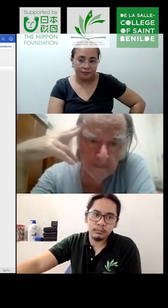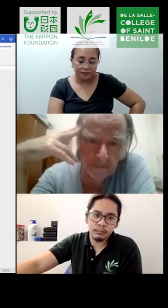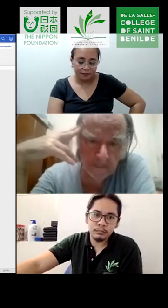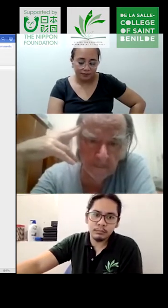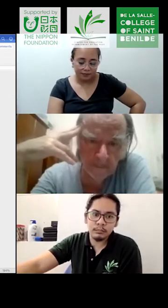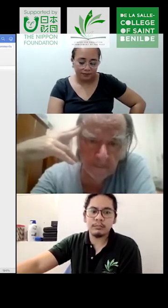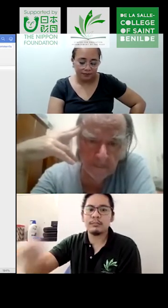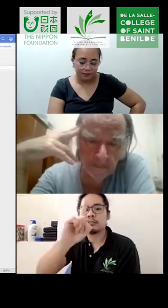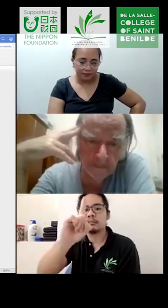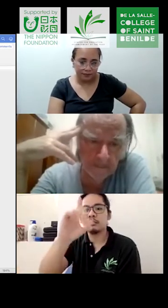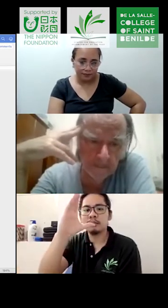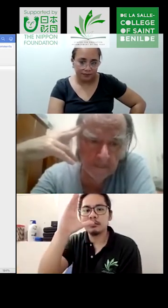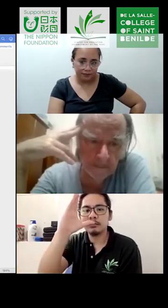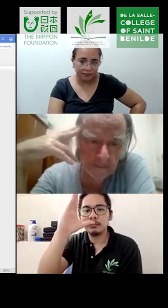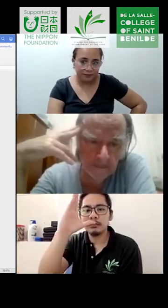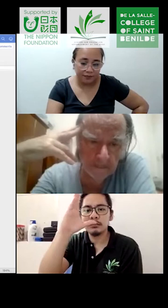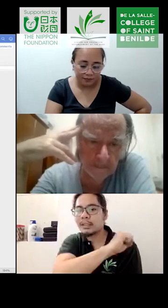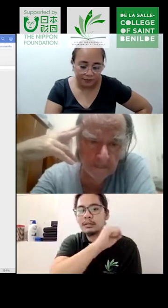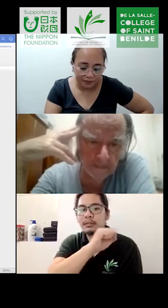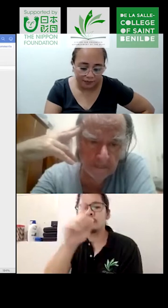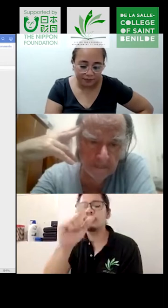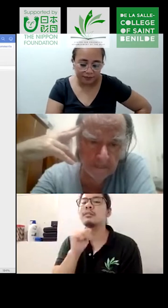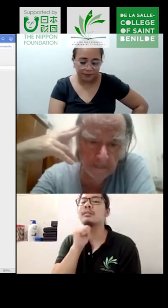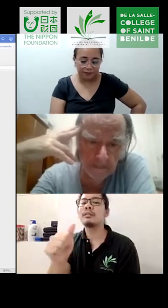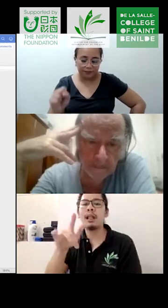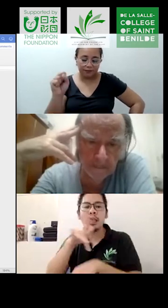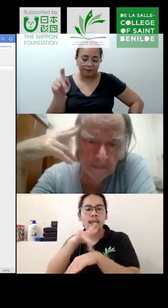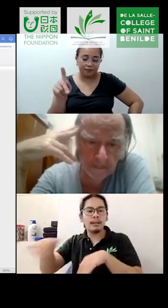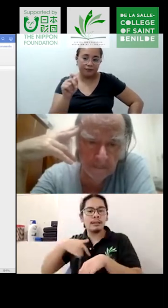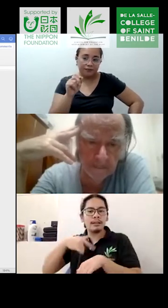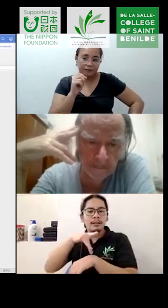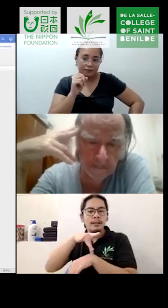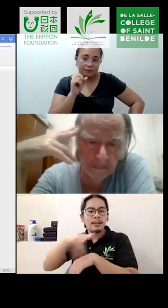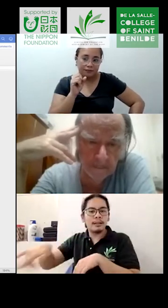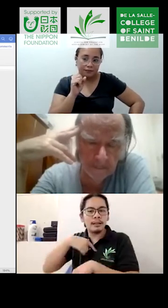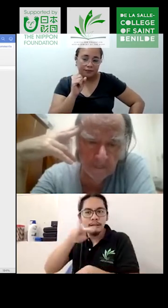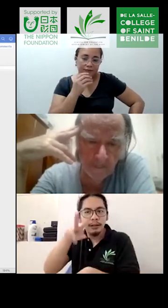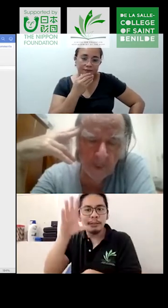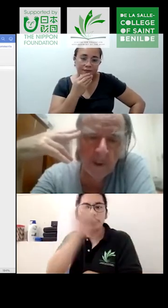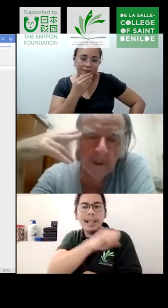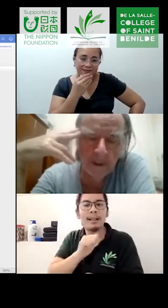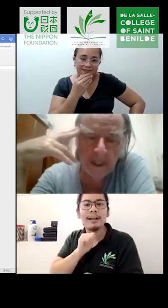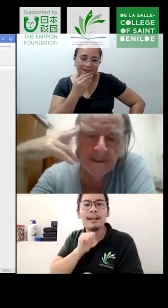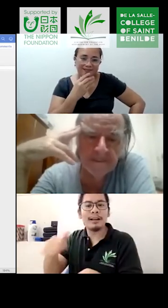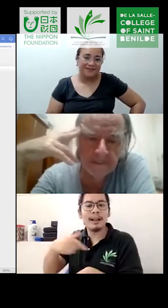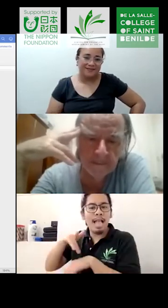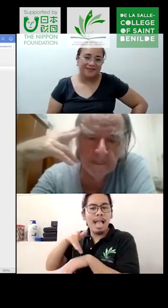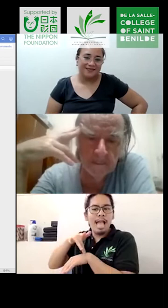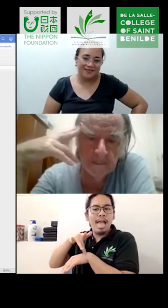So ours is this. Mm-hmm. We missed not. We didn't include